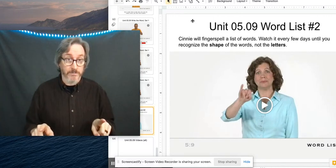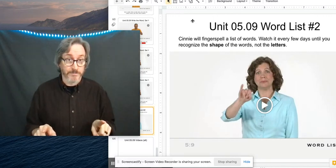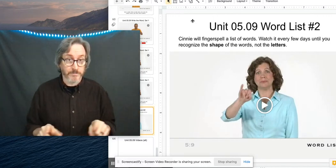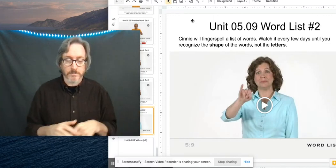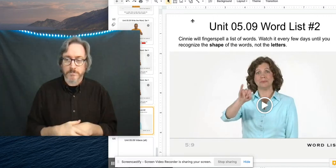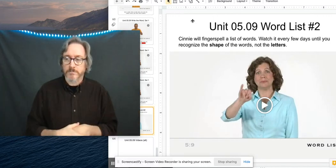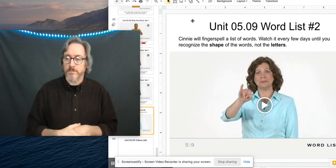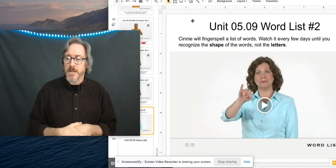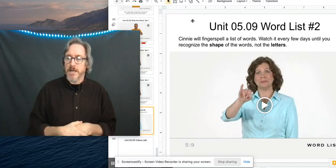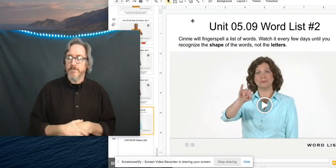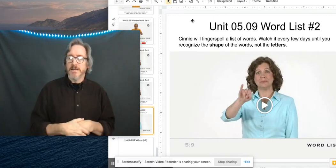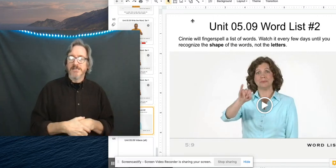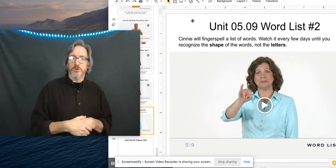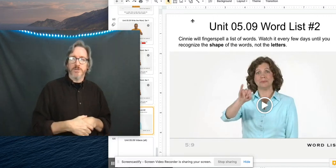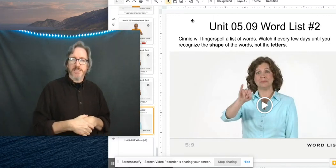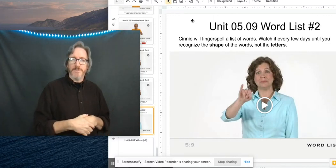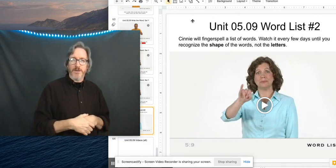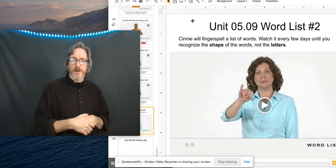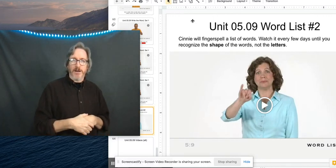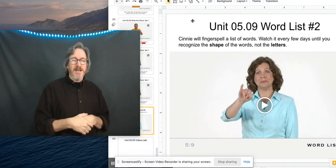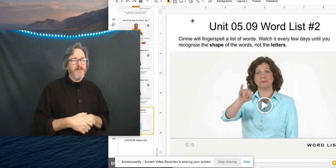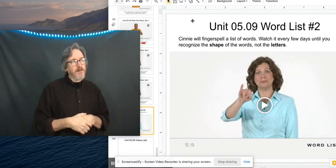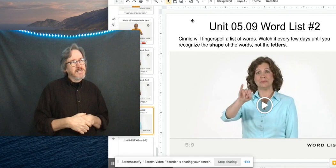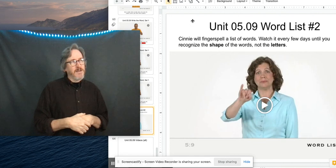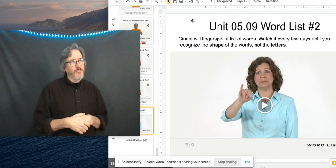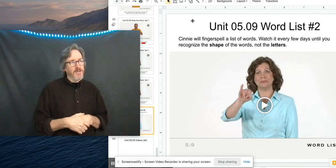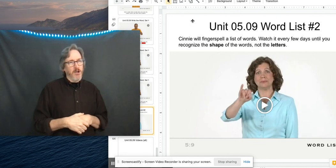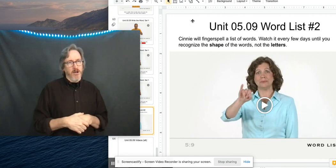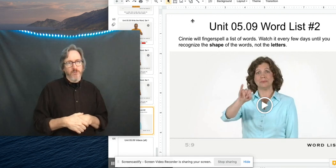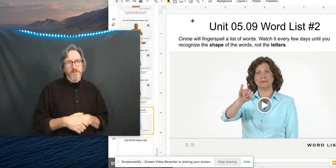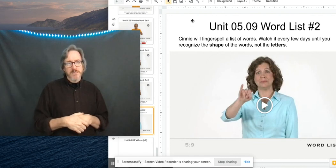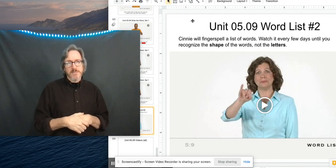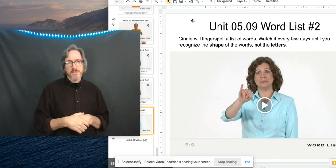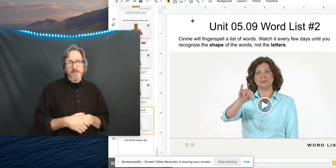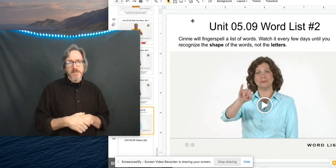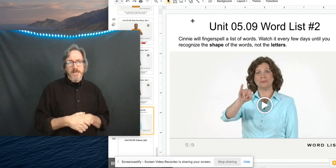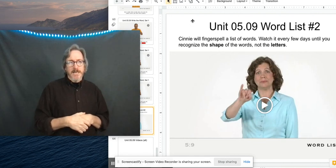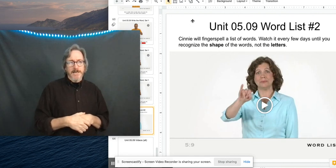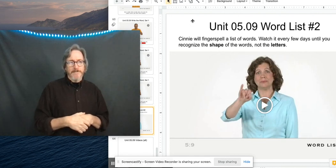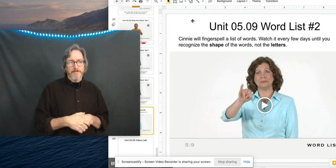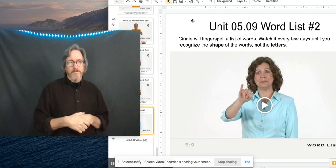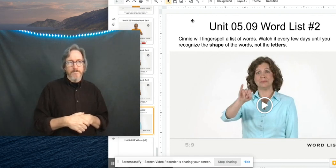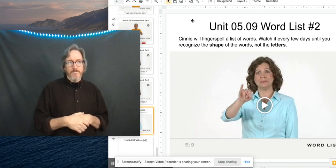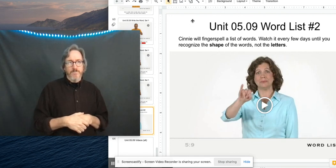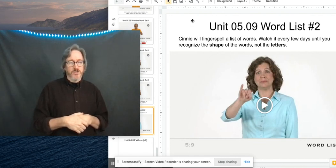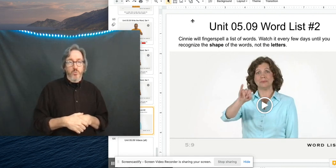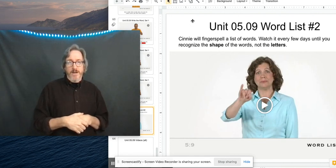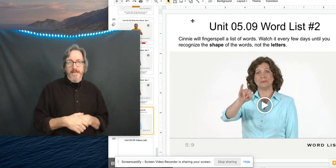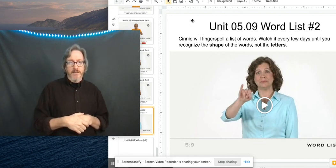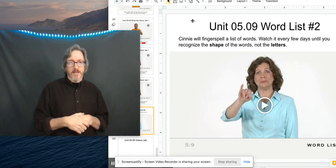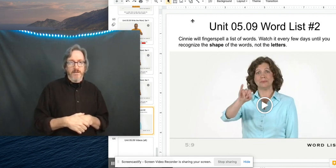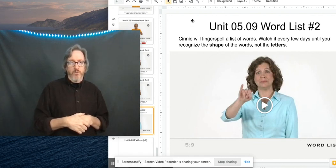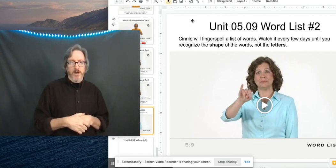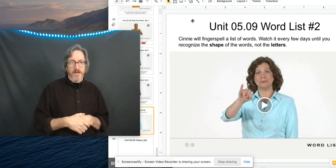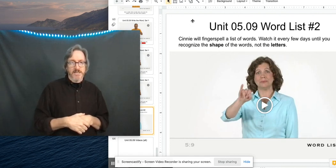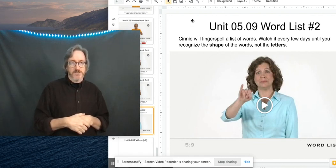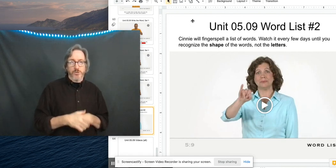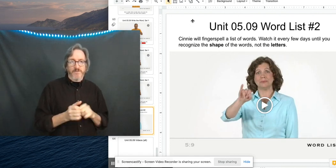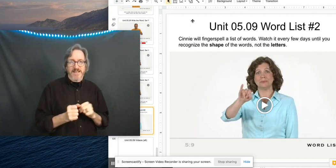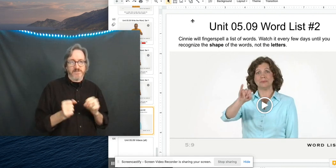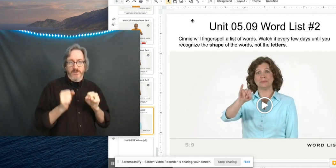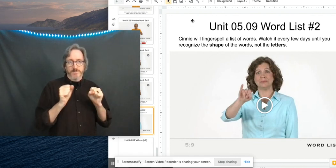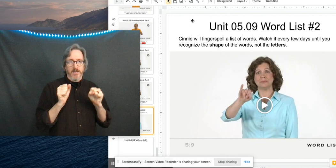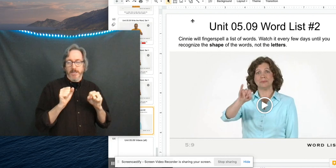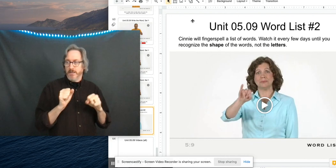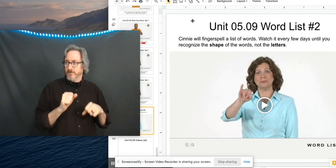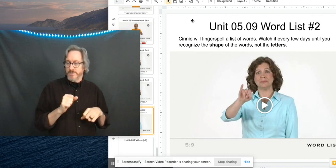American. So just to be aware, there are some really awful ones. There's one I can think of where it's super